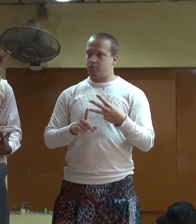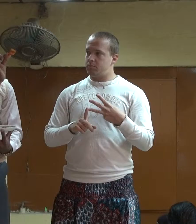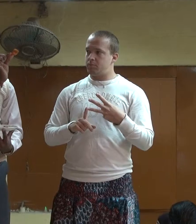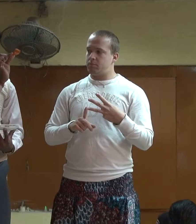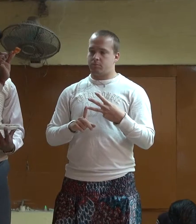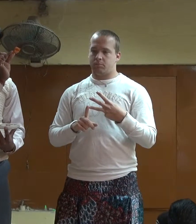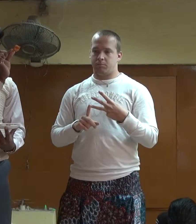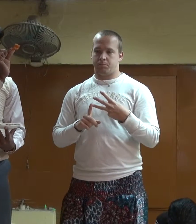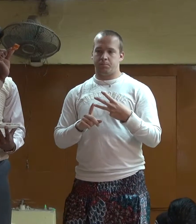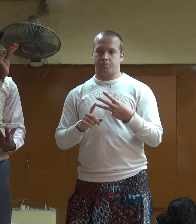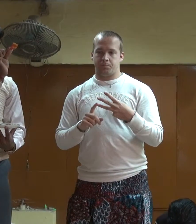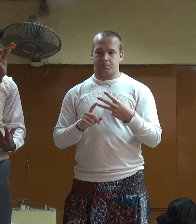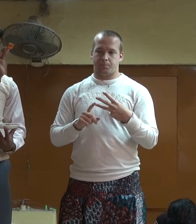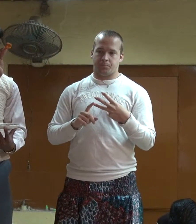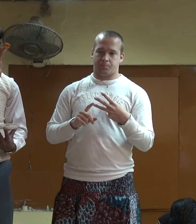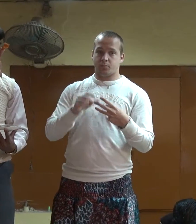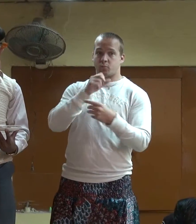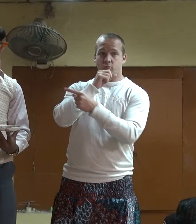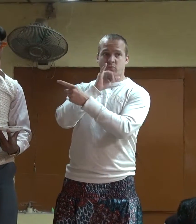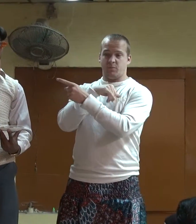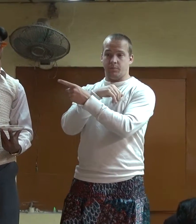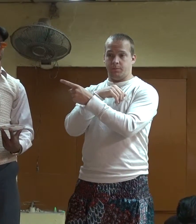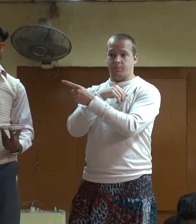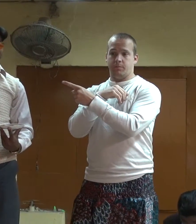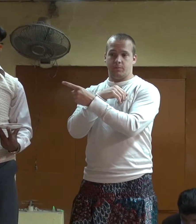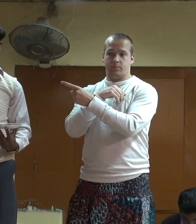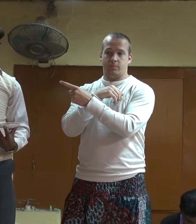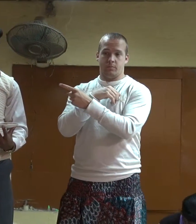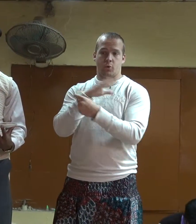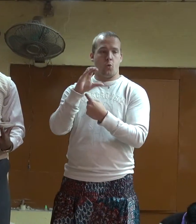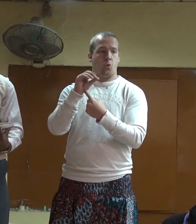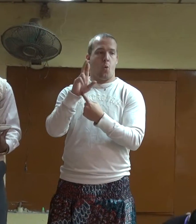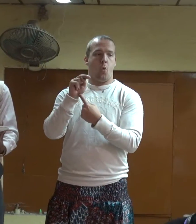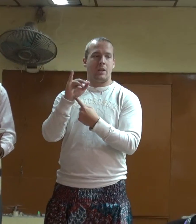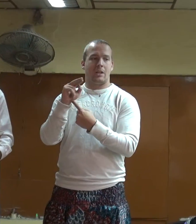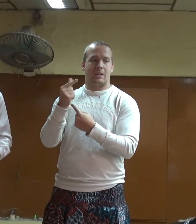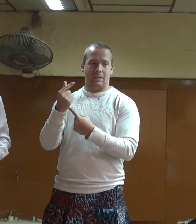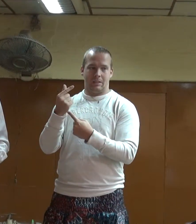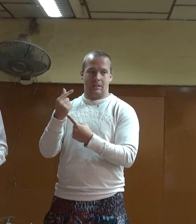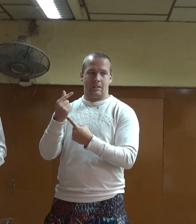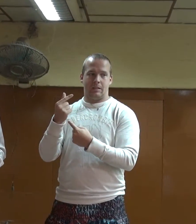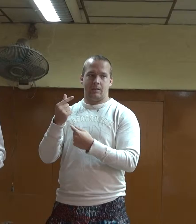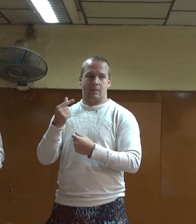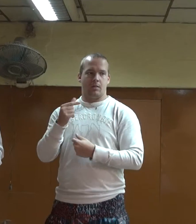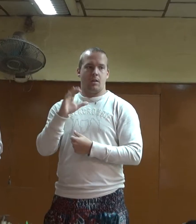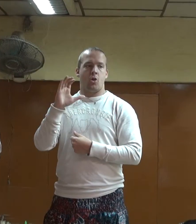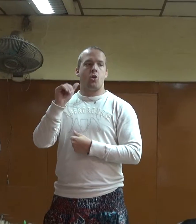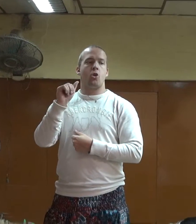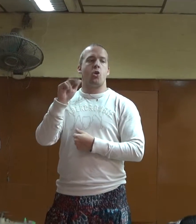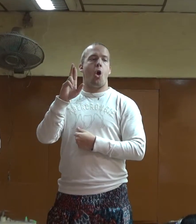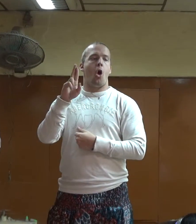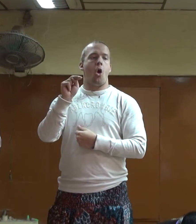Like the cornelian, this is the orange one, it's cornelian. This is the special stone in India. Very special. It's a fire